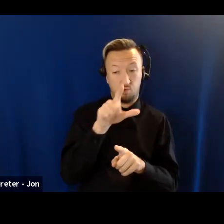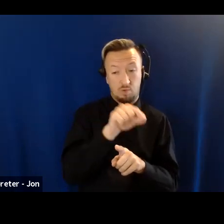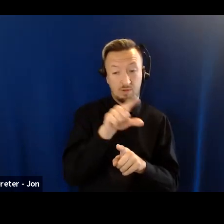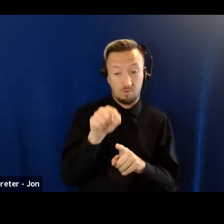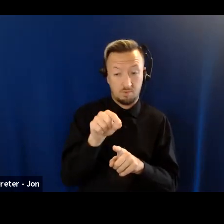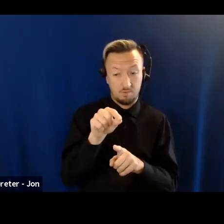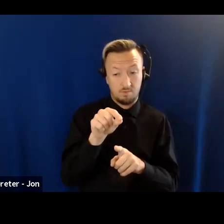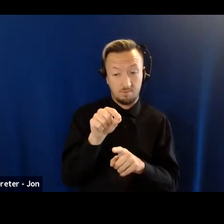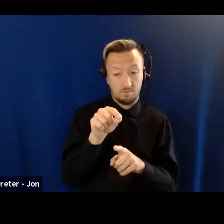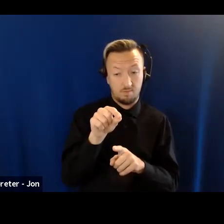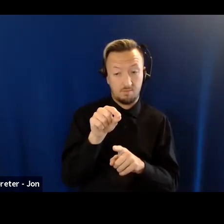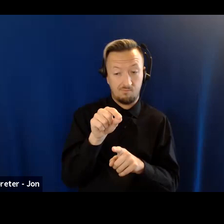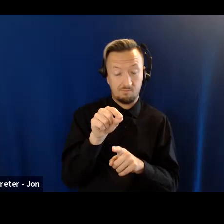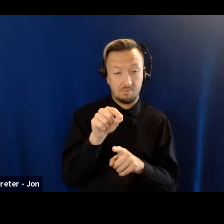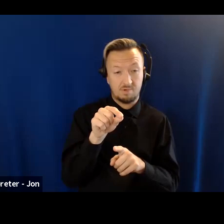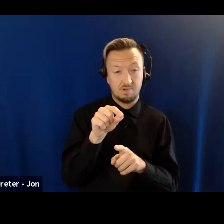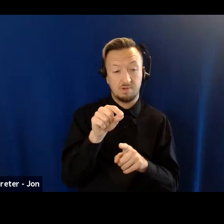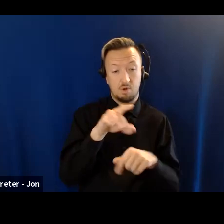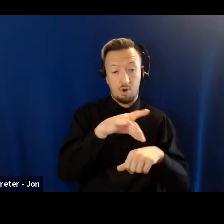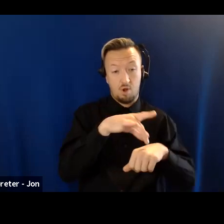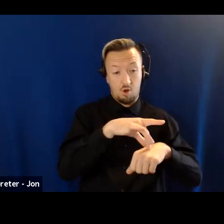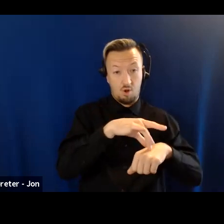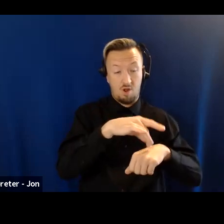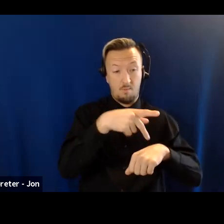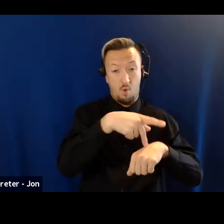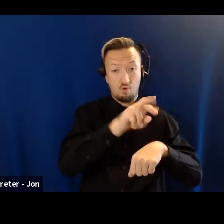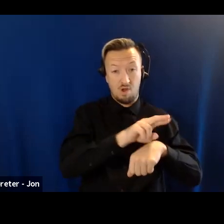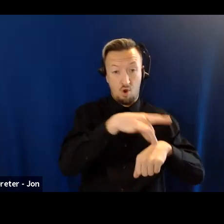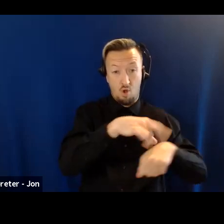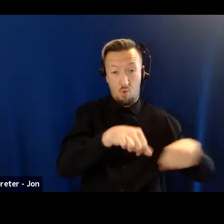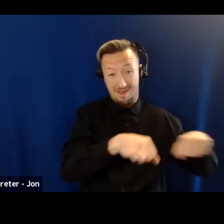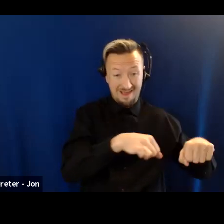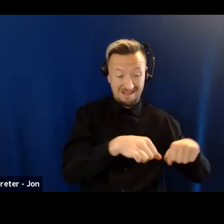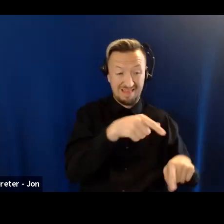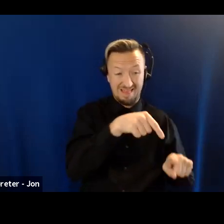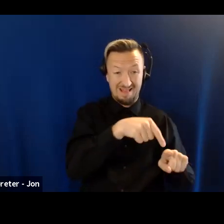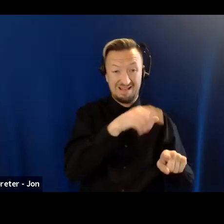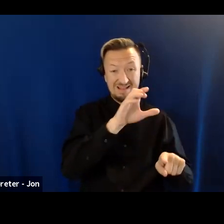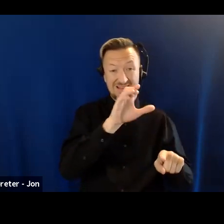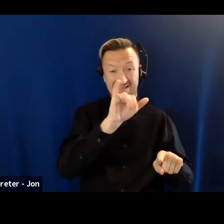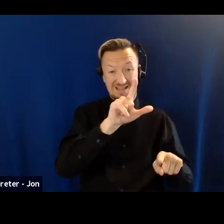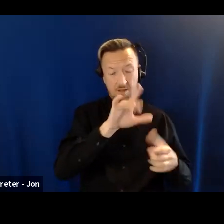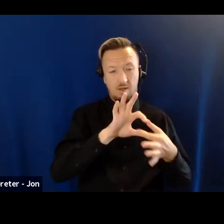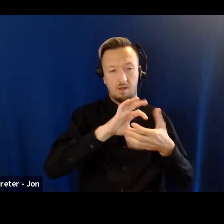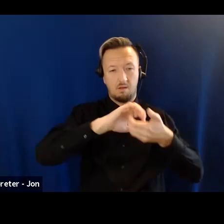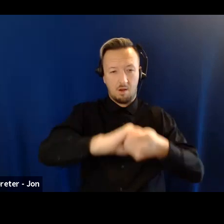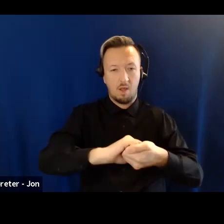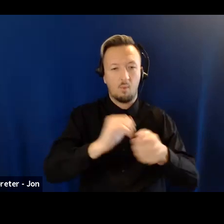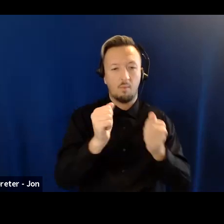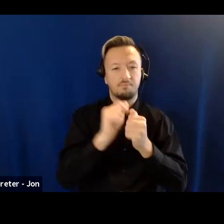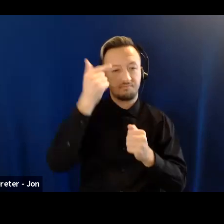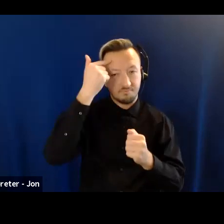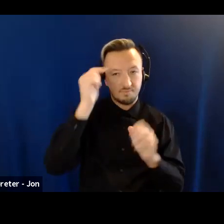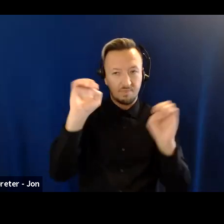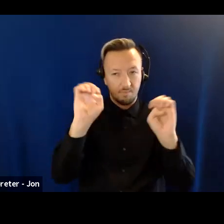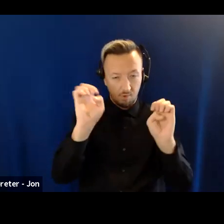the earthquake in Puerto Rico, the Center for Independent Living had collaborated with the government and emergency management